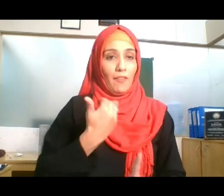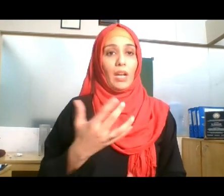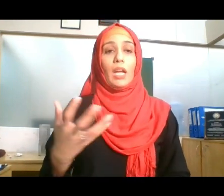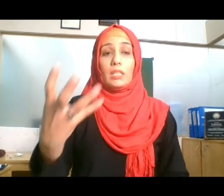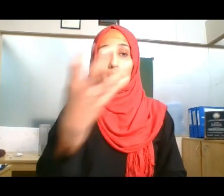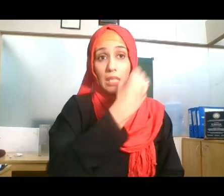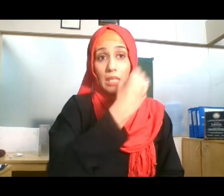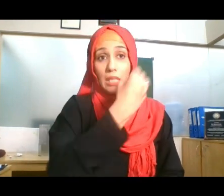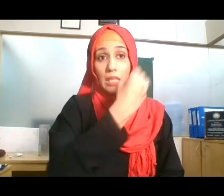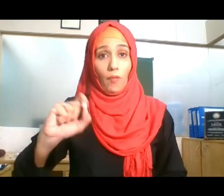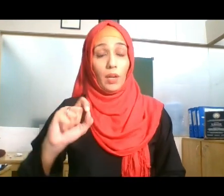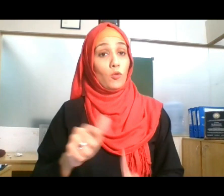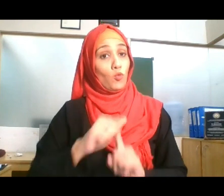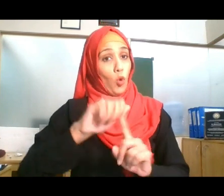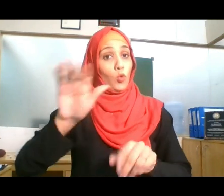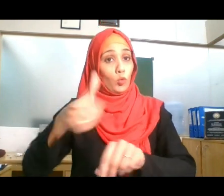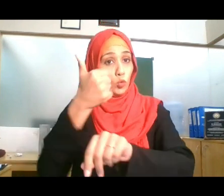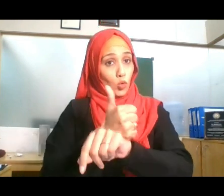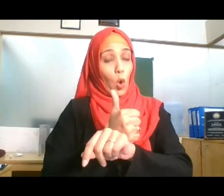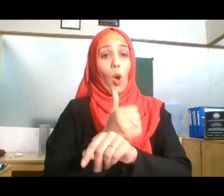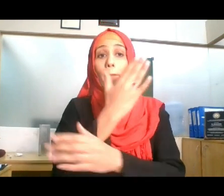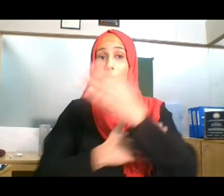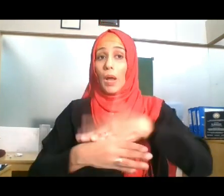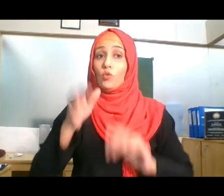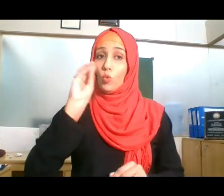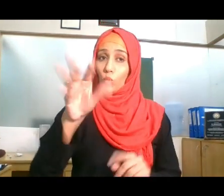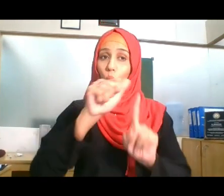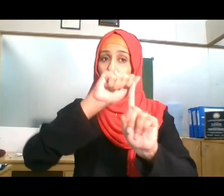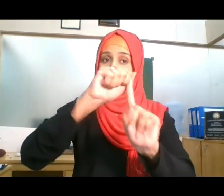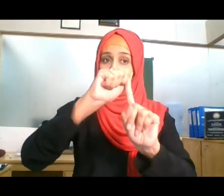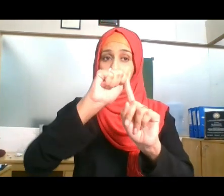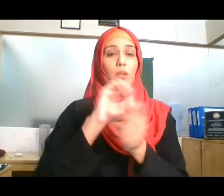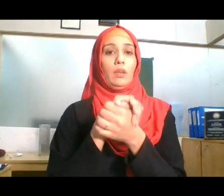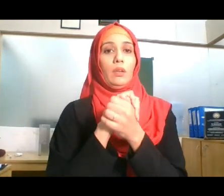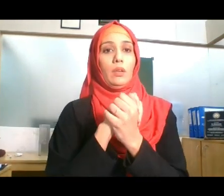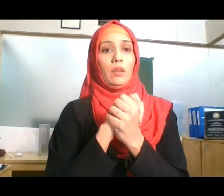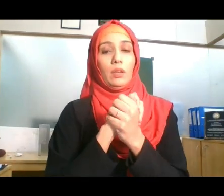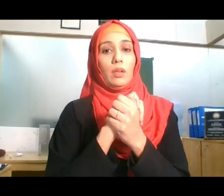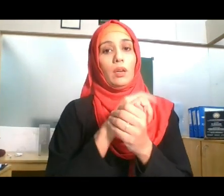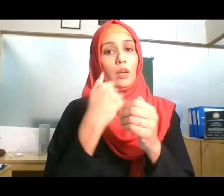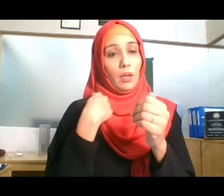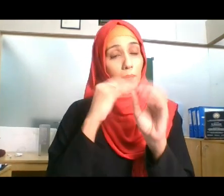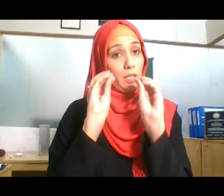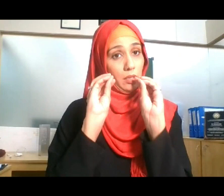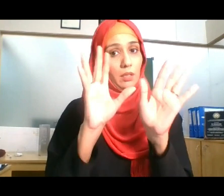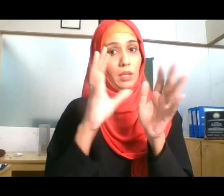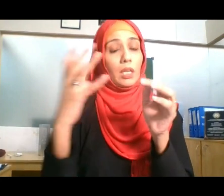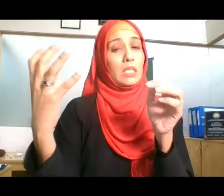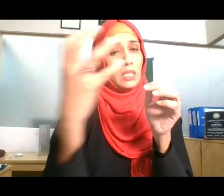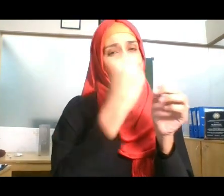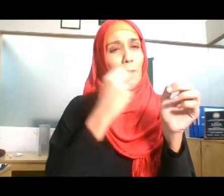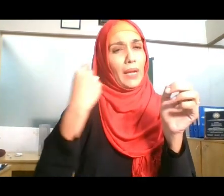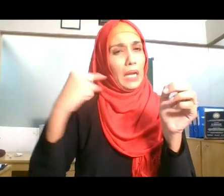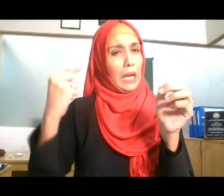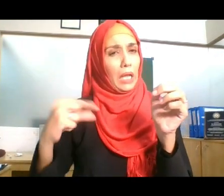job opportunities of differently abled person. We also determined to provide all kinds of